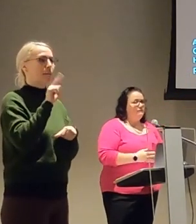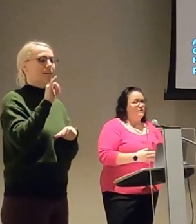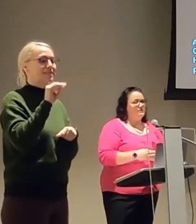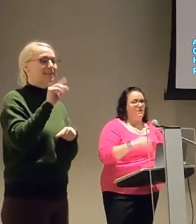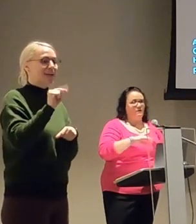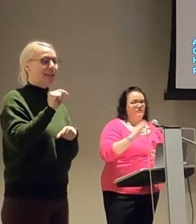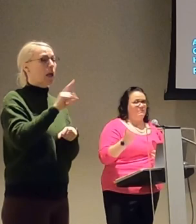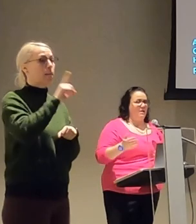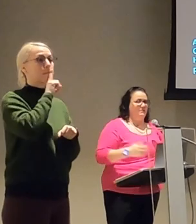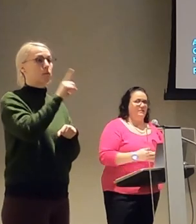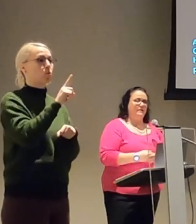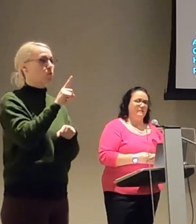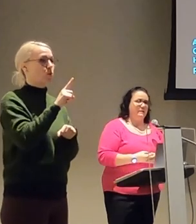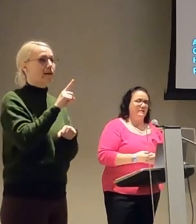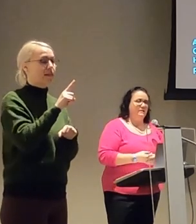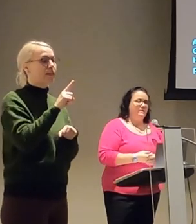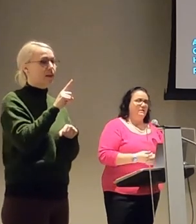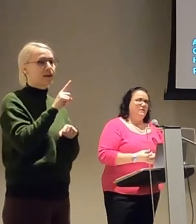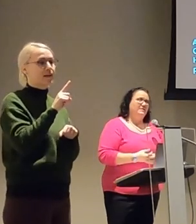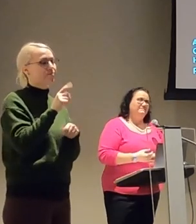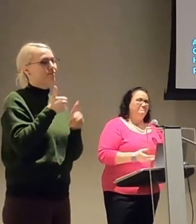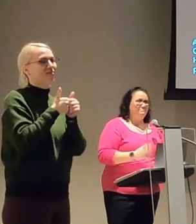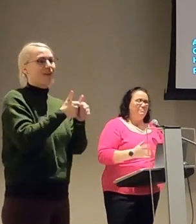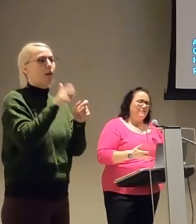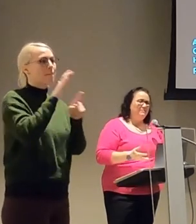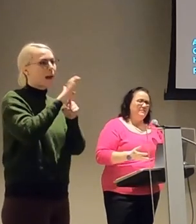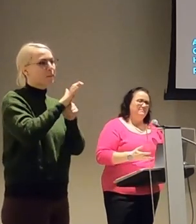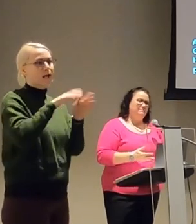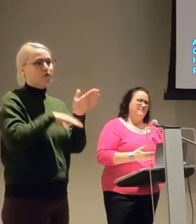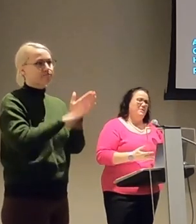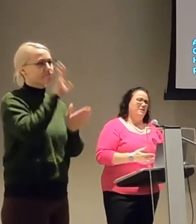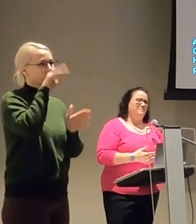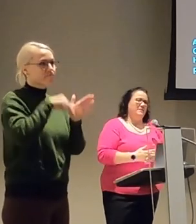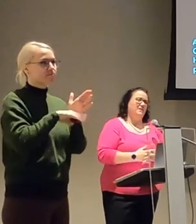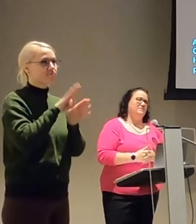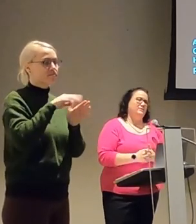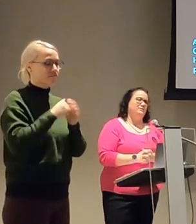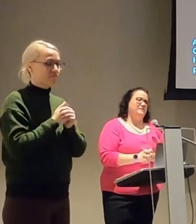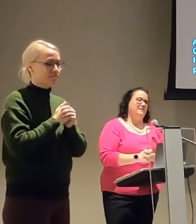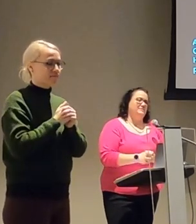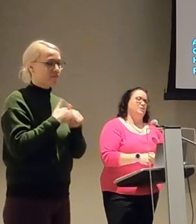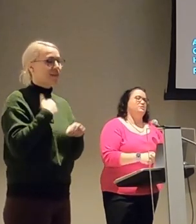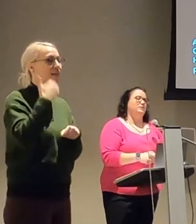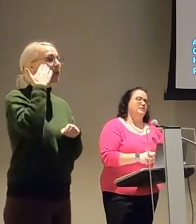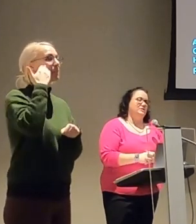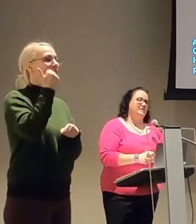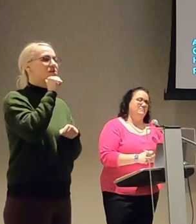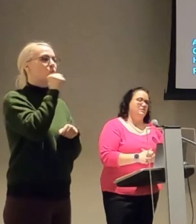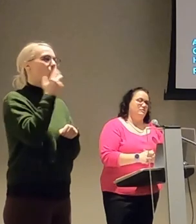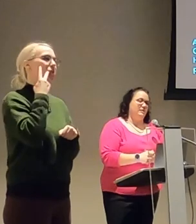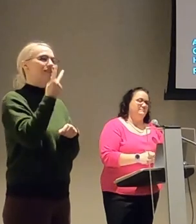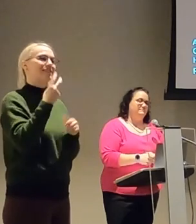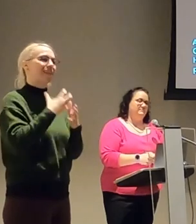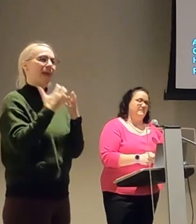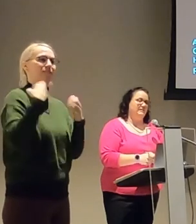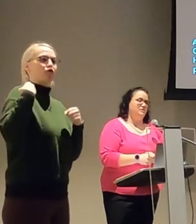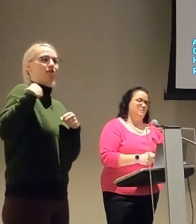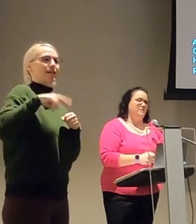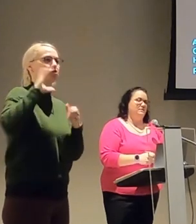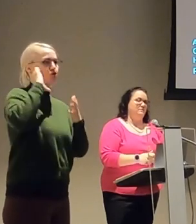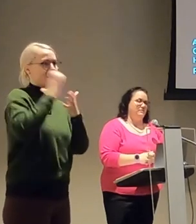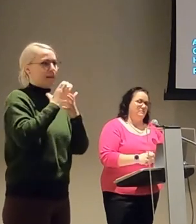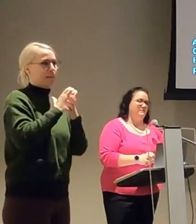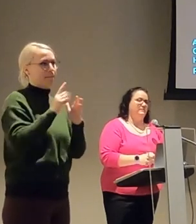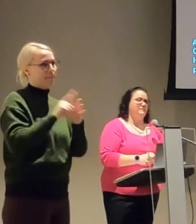it kind of falls off in popularity, probably in part because we don't see as much religious imagery in